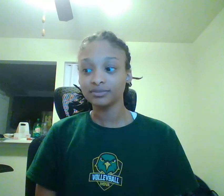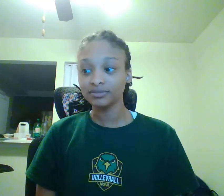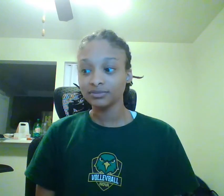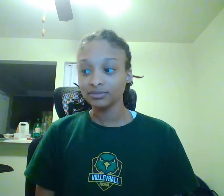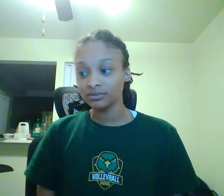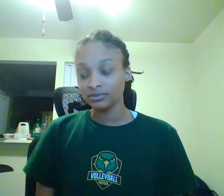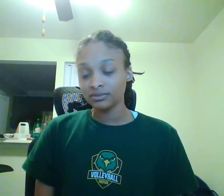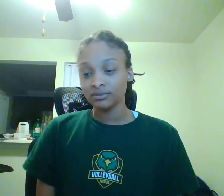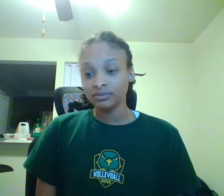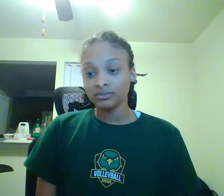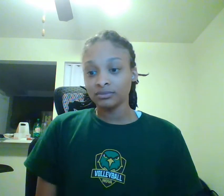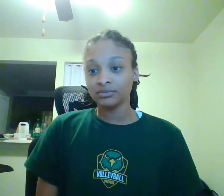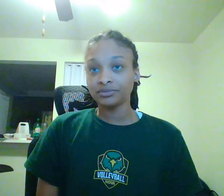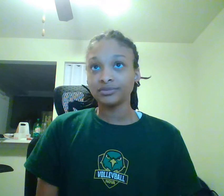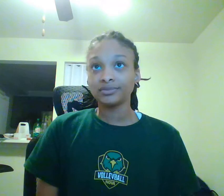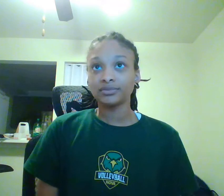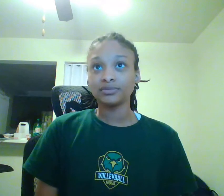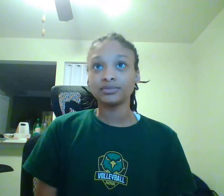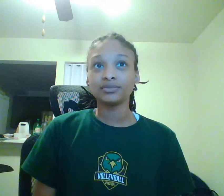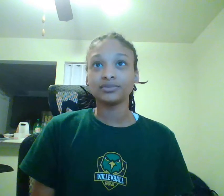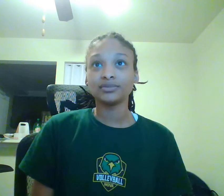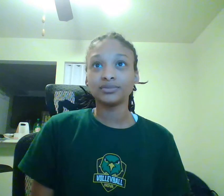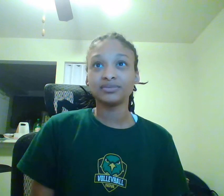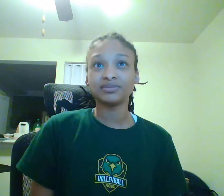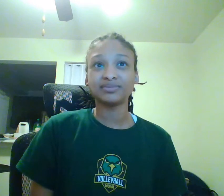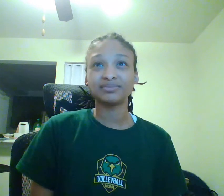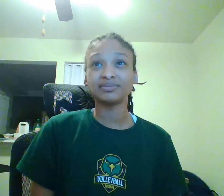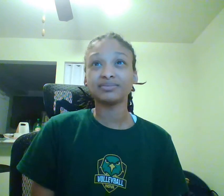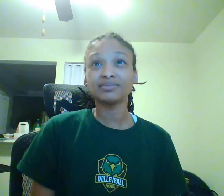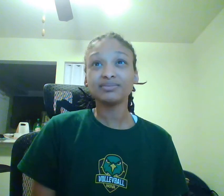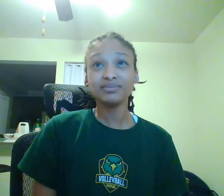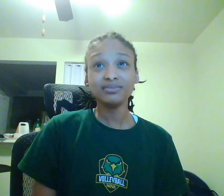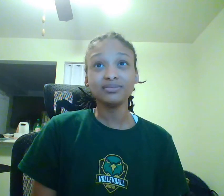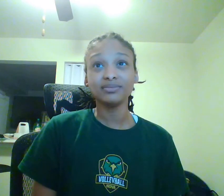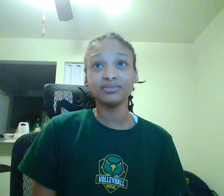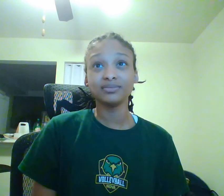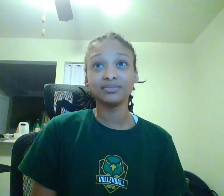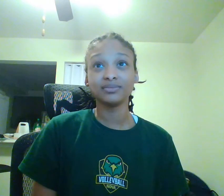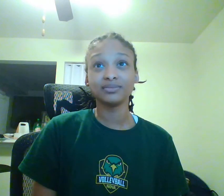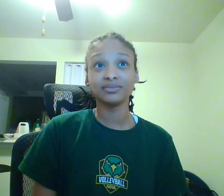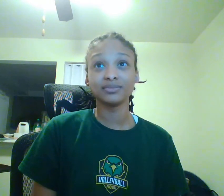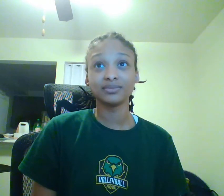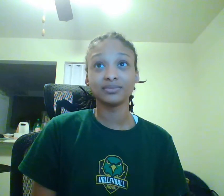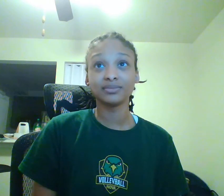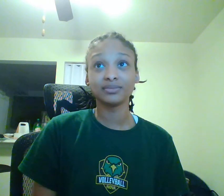Therefore, the course would look like a zigzag back and forth to my destination.